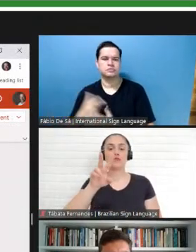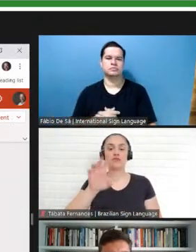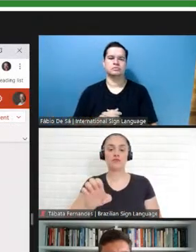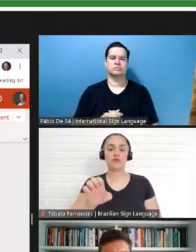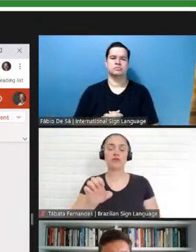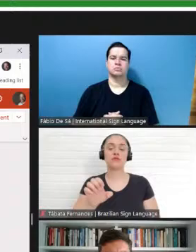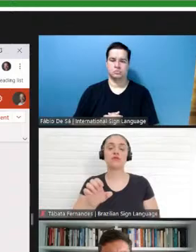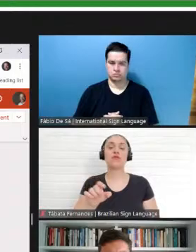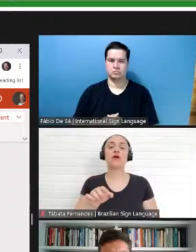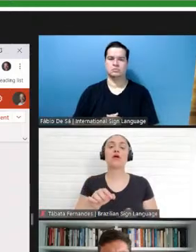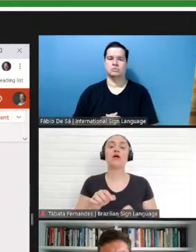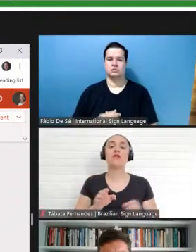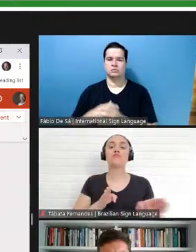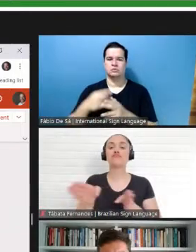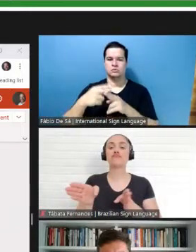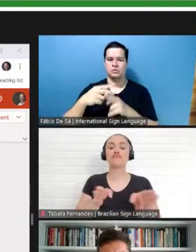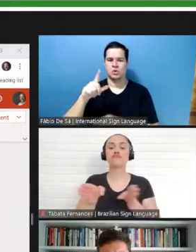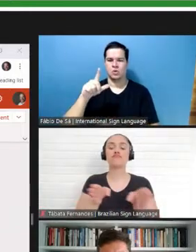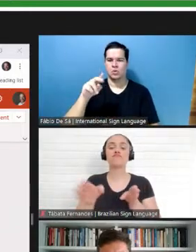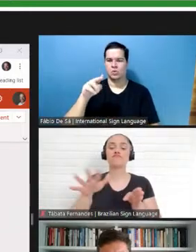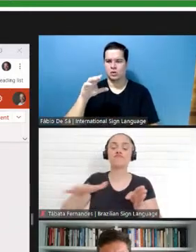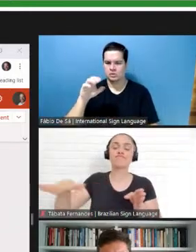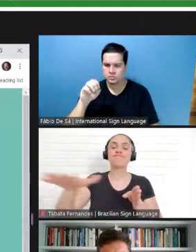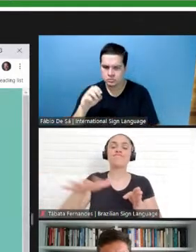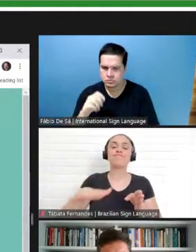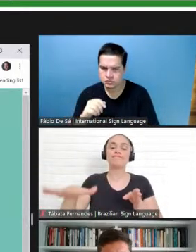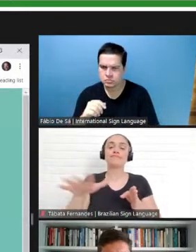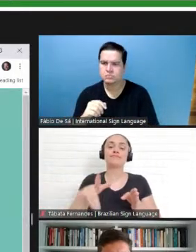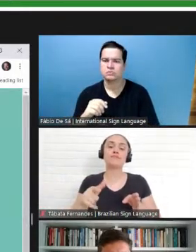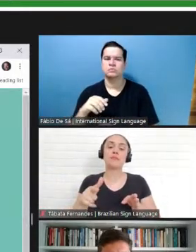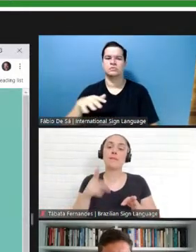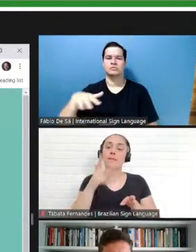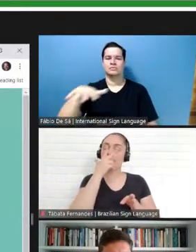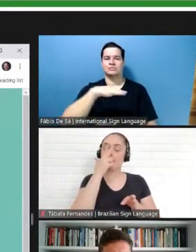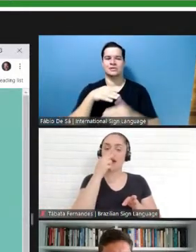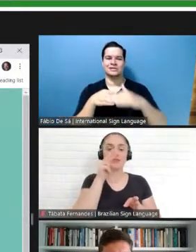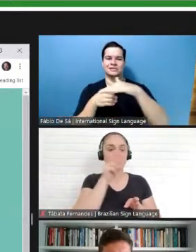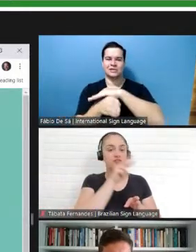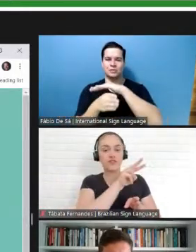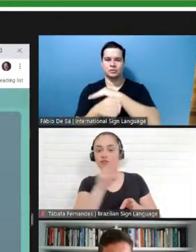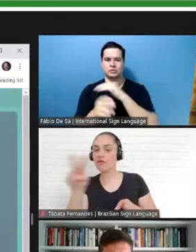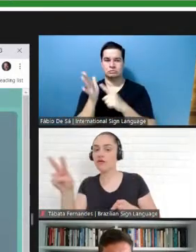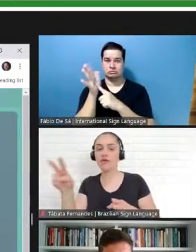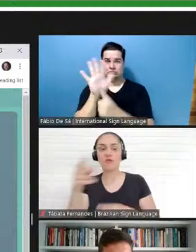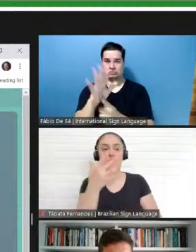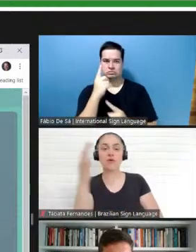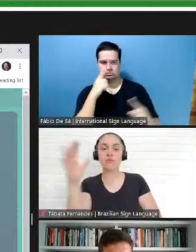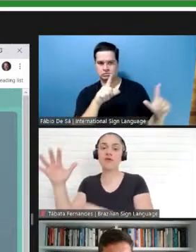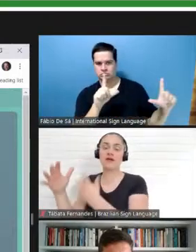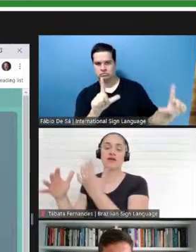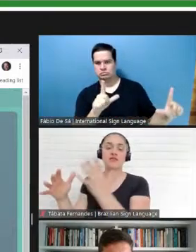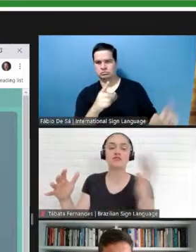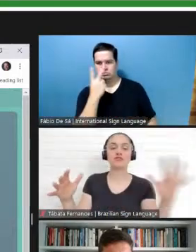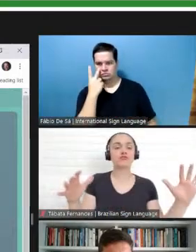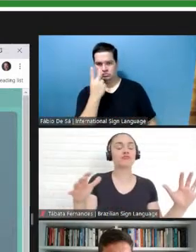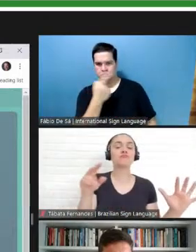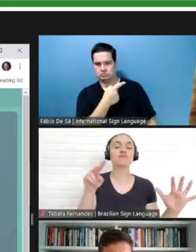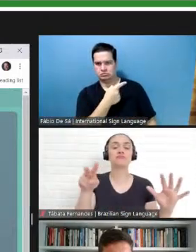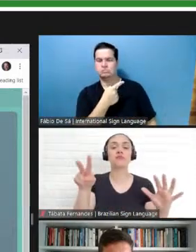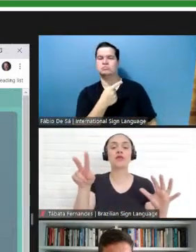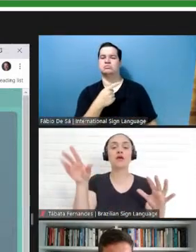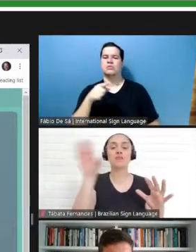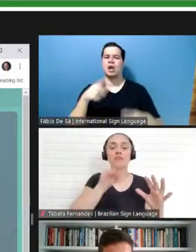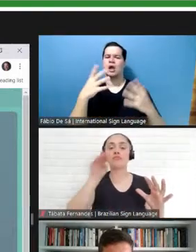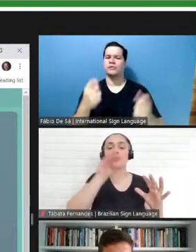reading environment that we actually created at CAST. And I'll just show you quickly on the screen. I'm